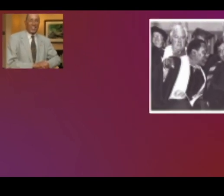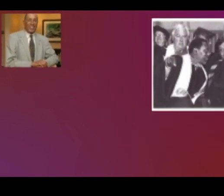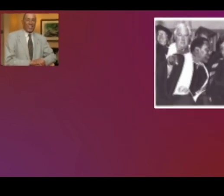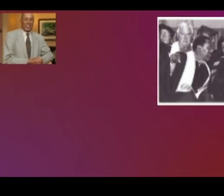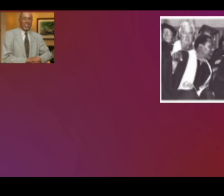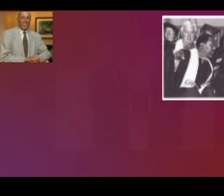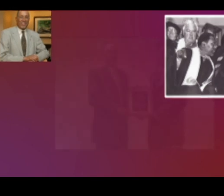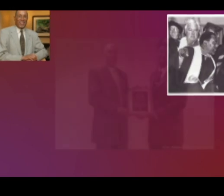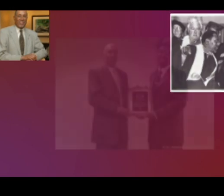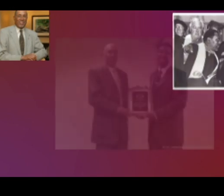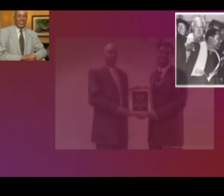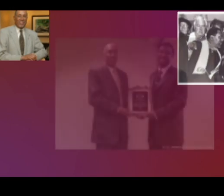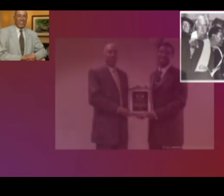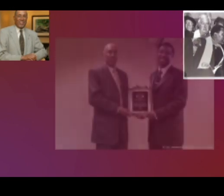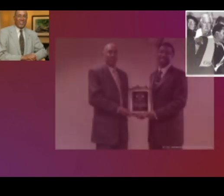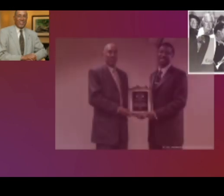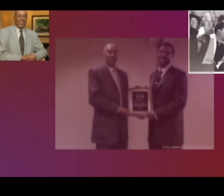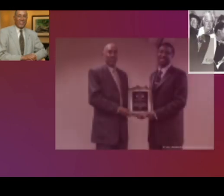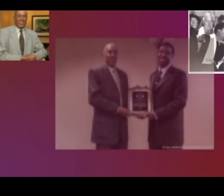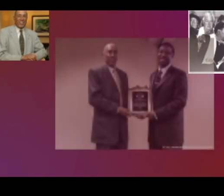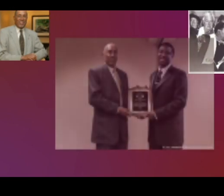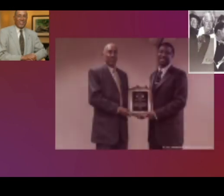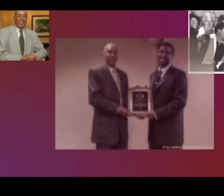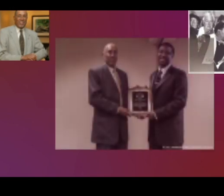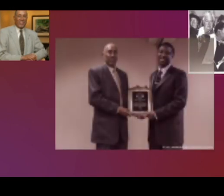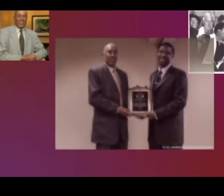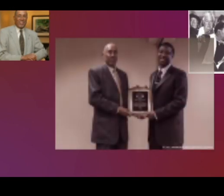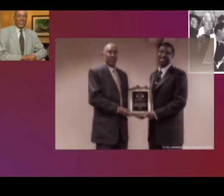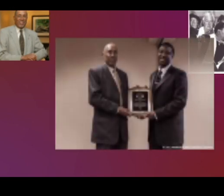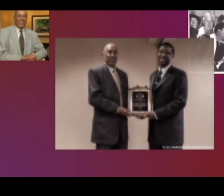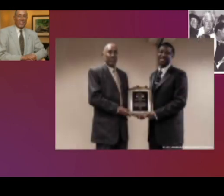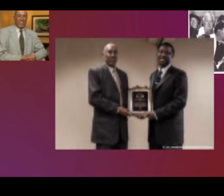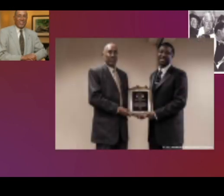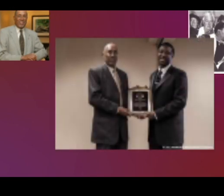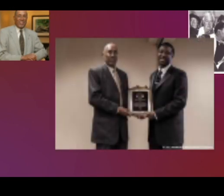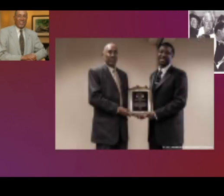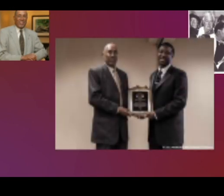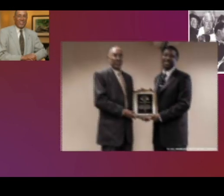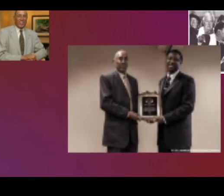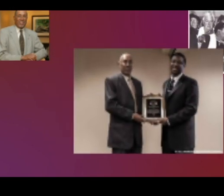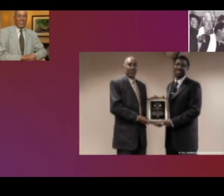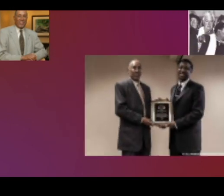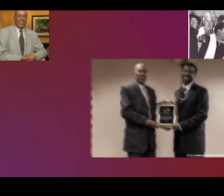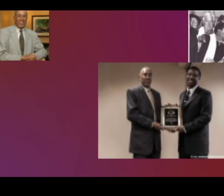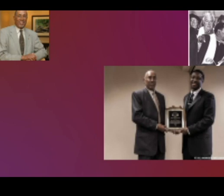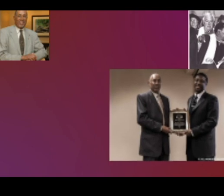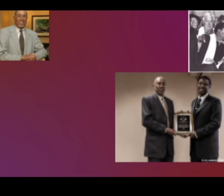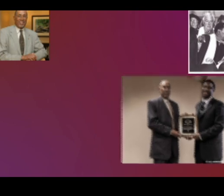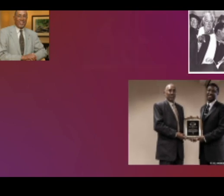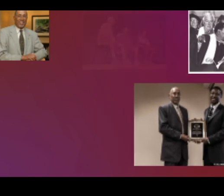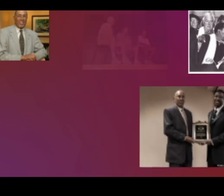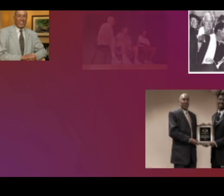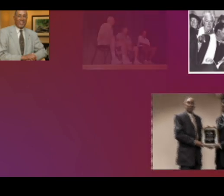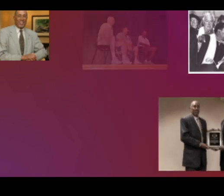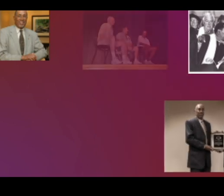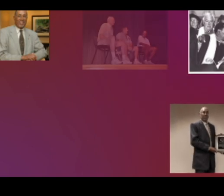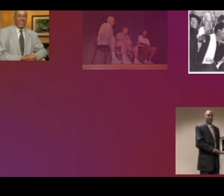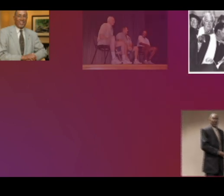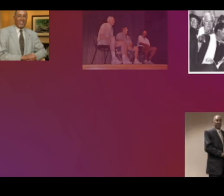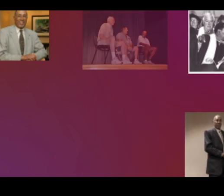boards. He's a leader, encourager, an editor, and a brilliant and patient teacher. Glenn is probably